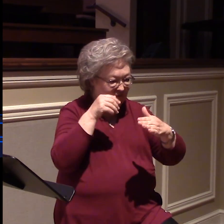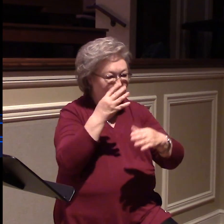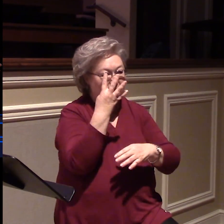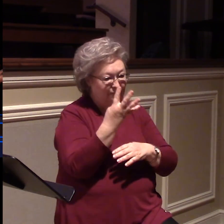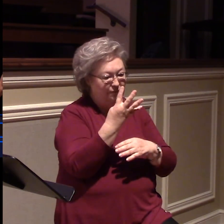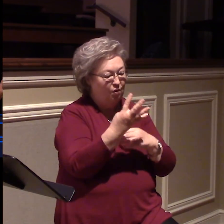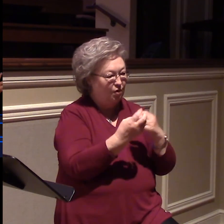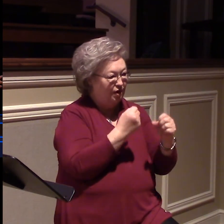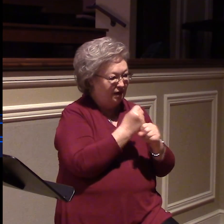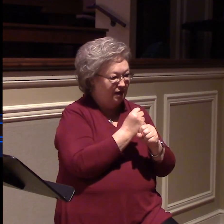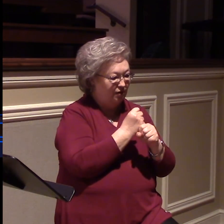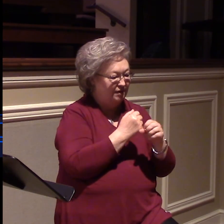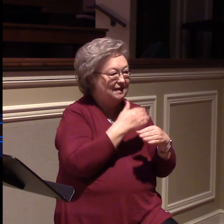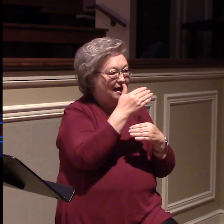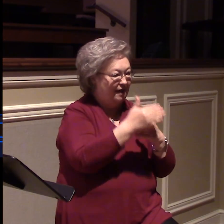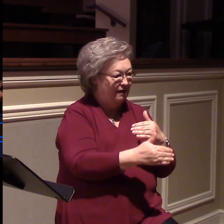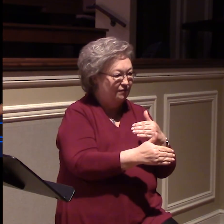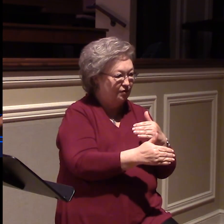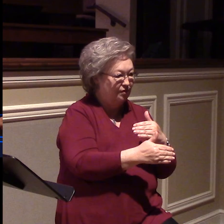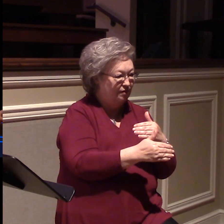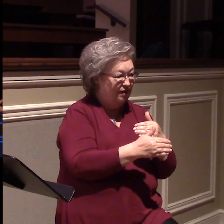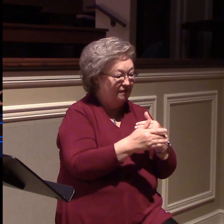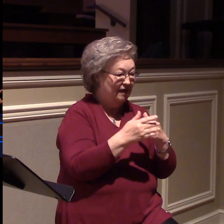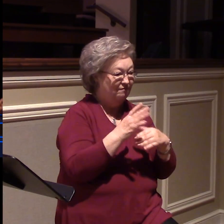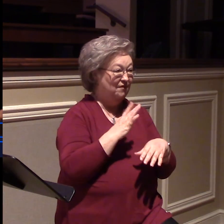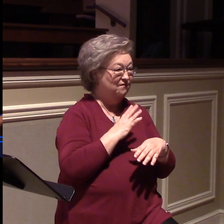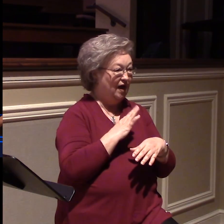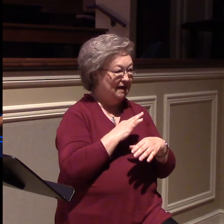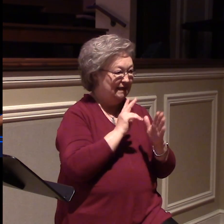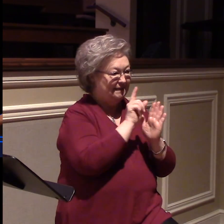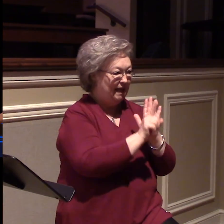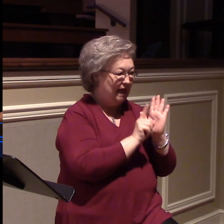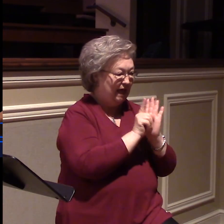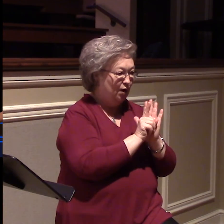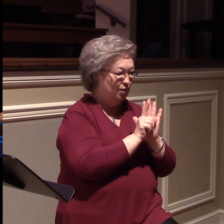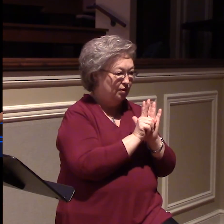4 years after the Finest Hour speech was D-Day,